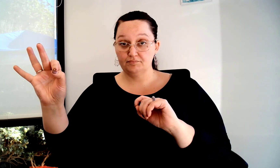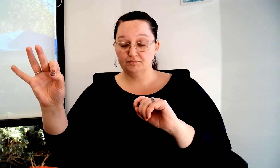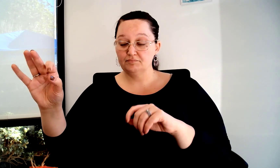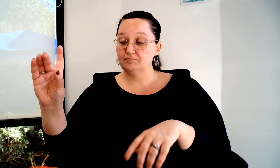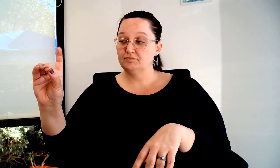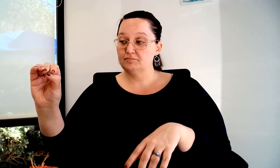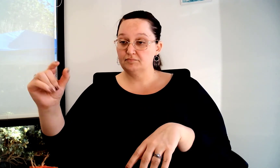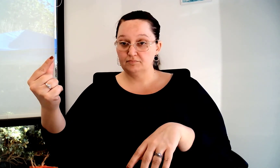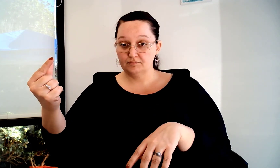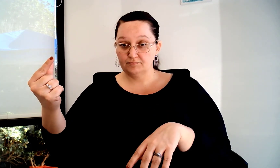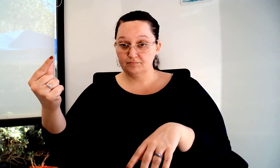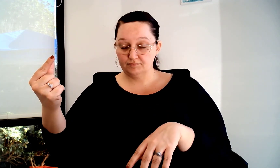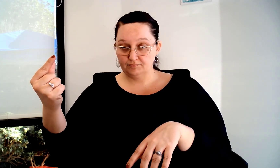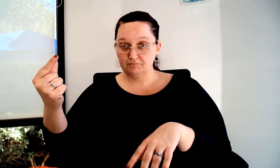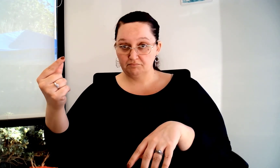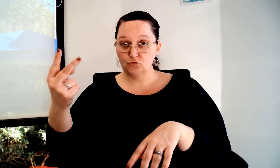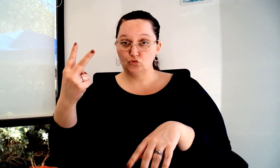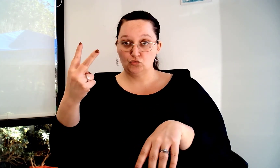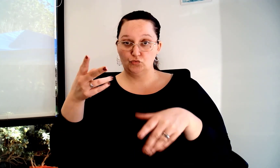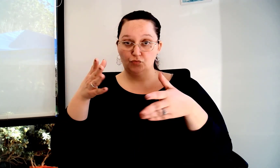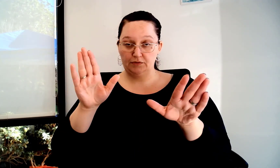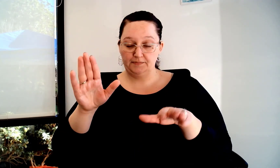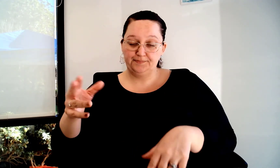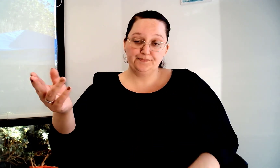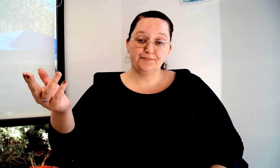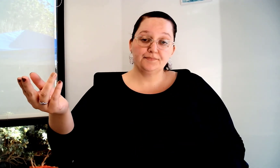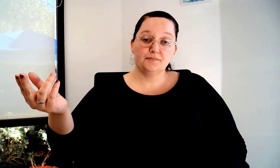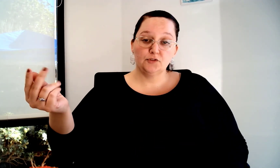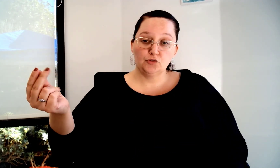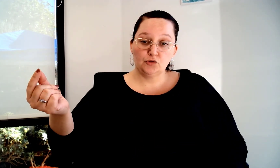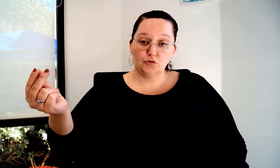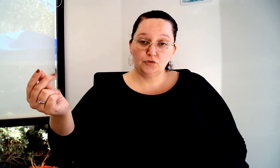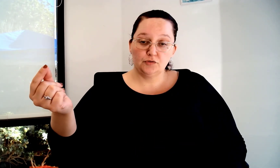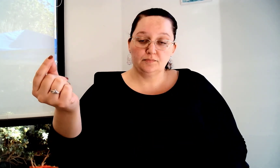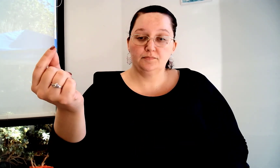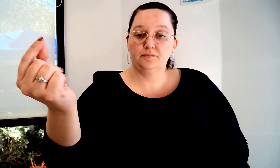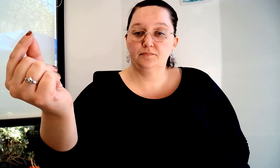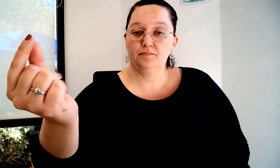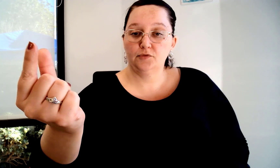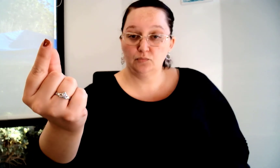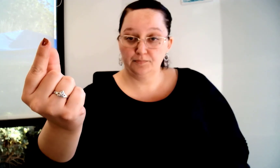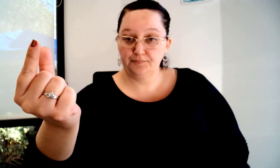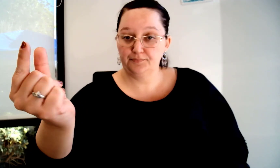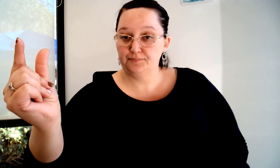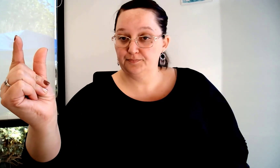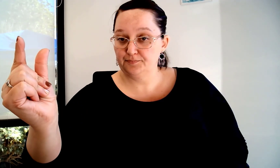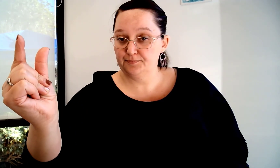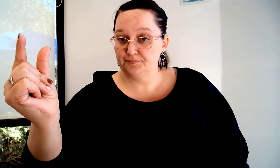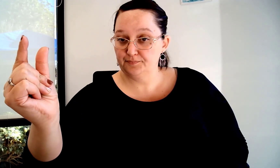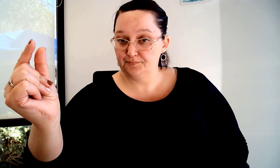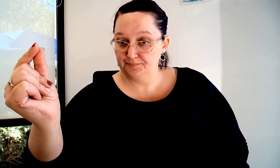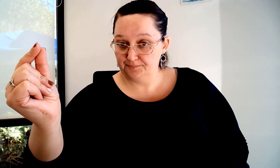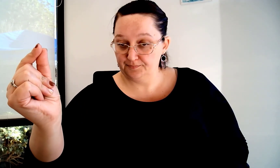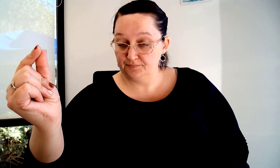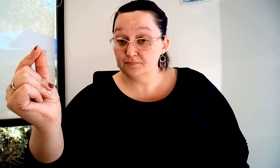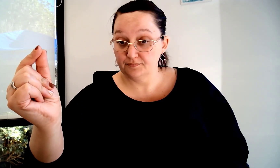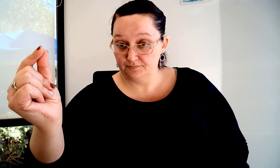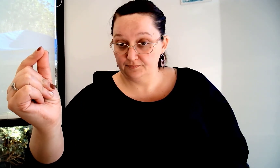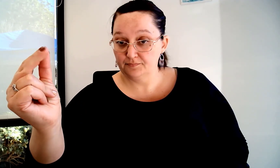Number 29, dog. There are two signs. Pinch your index and thumb together like a closed G,